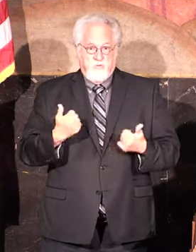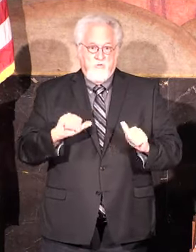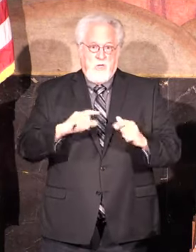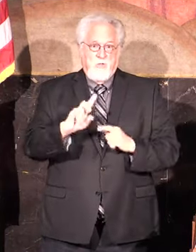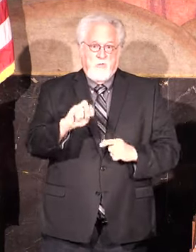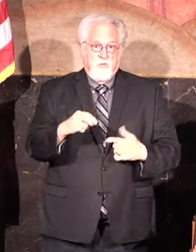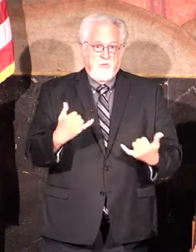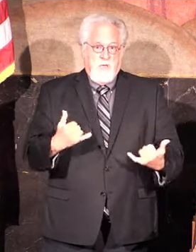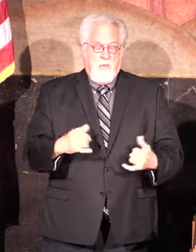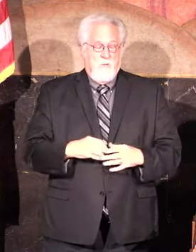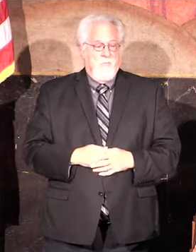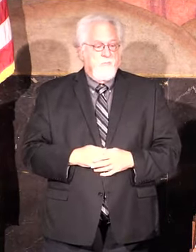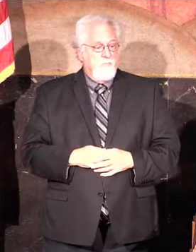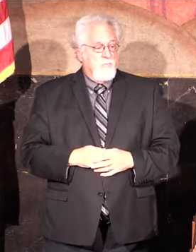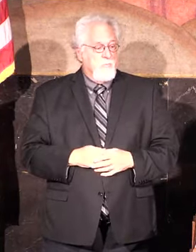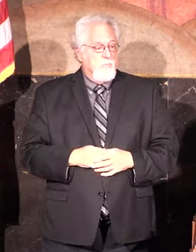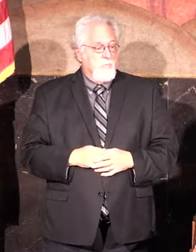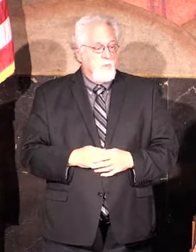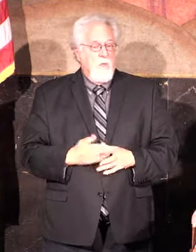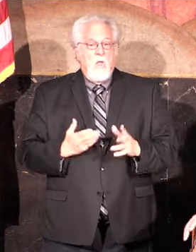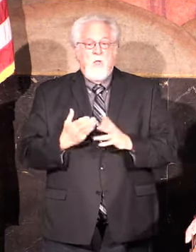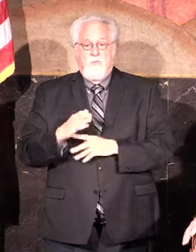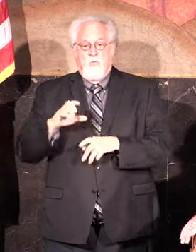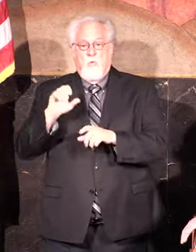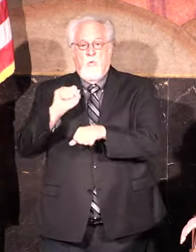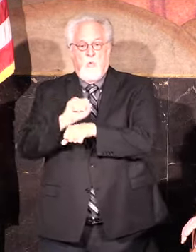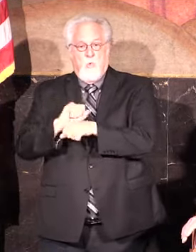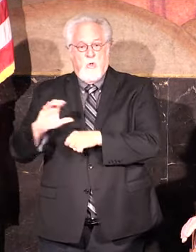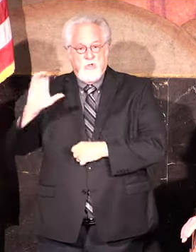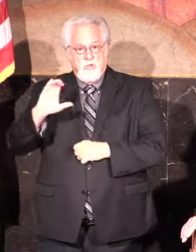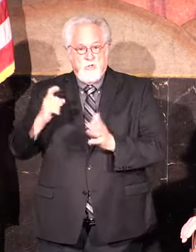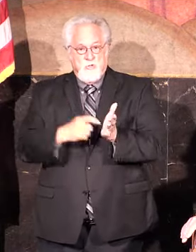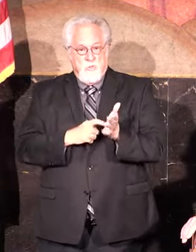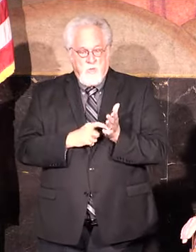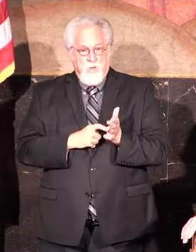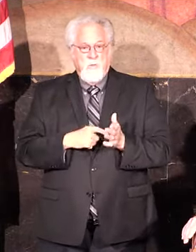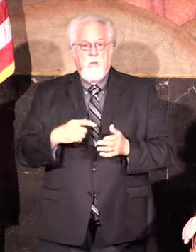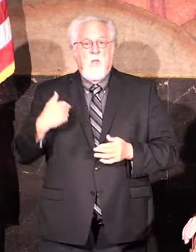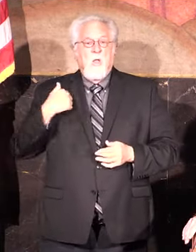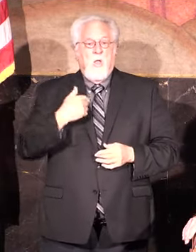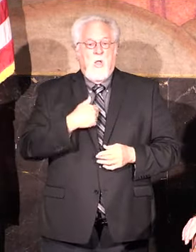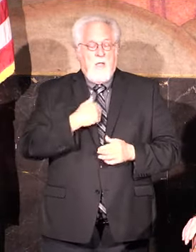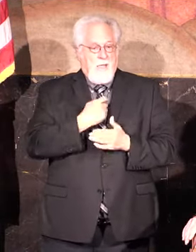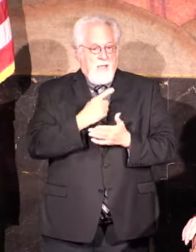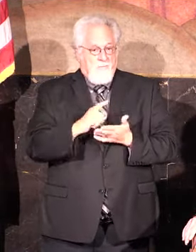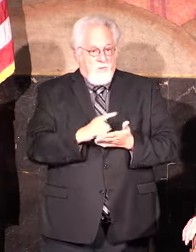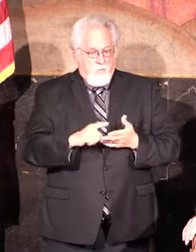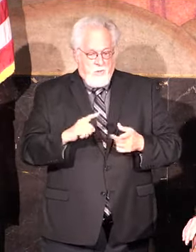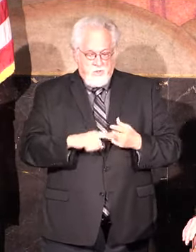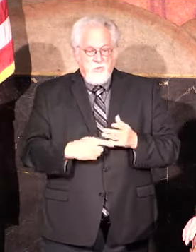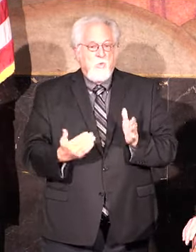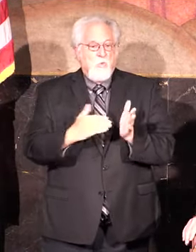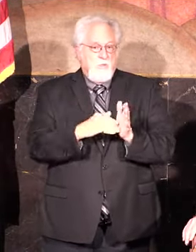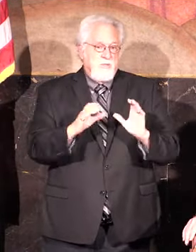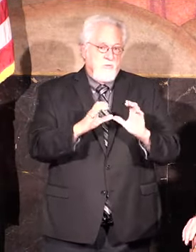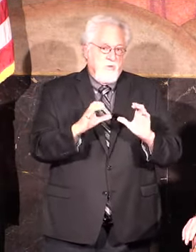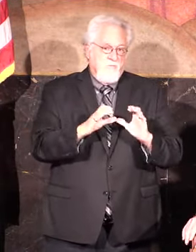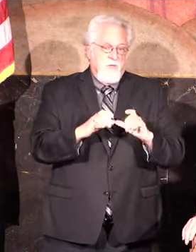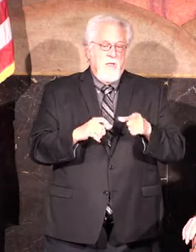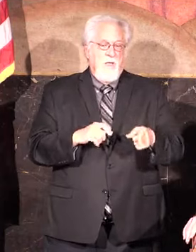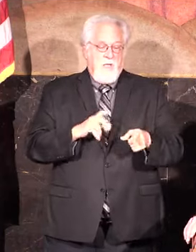to do now through the work search requirement, where each week, in order to recertify,